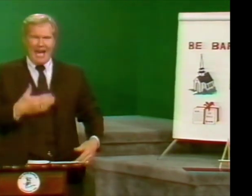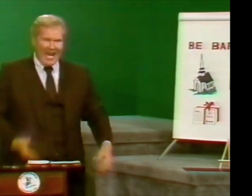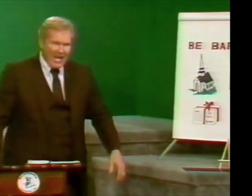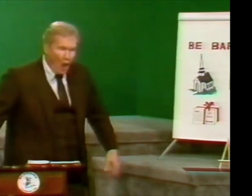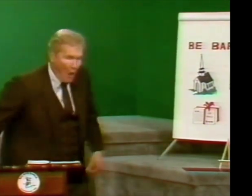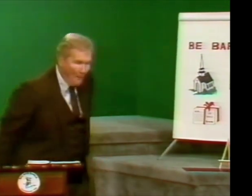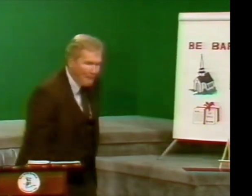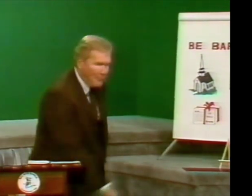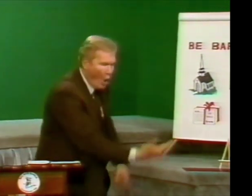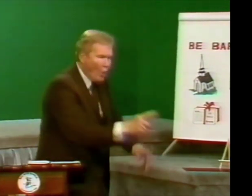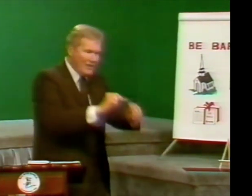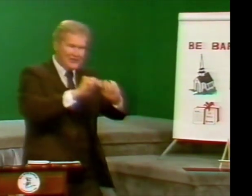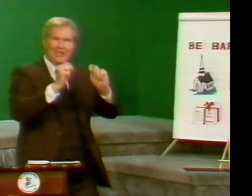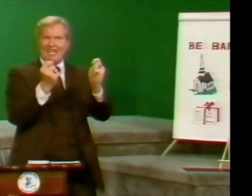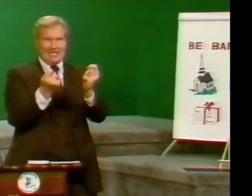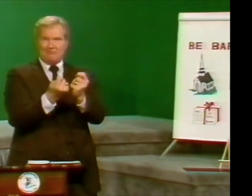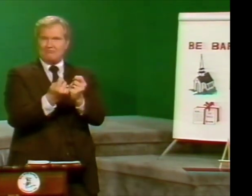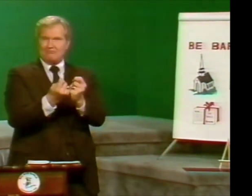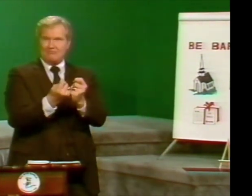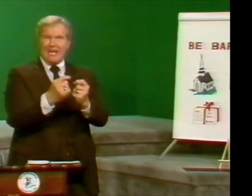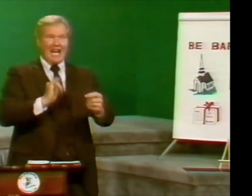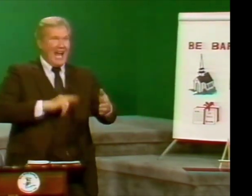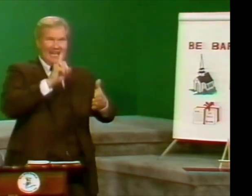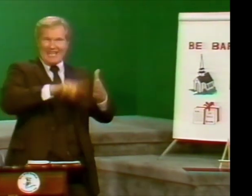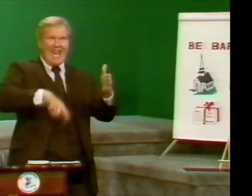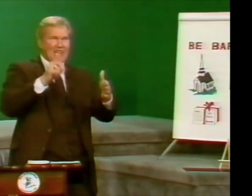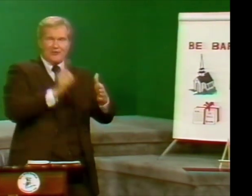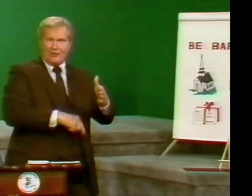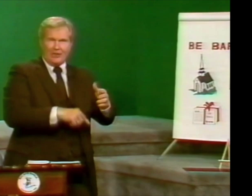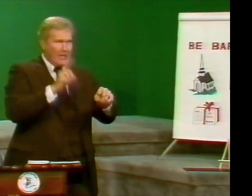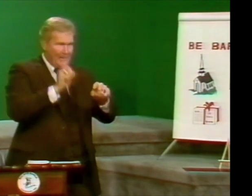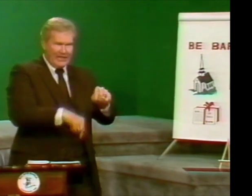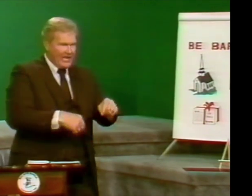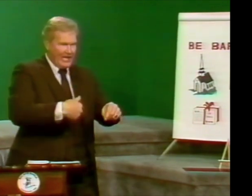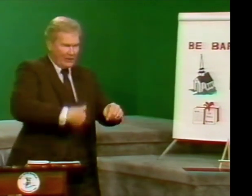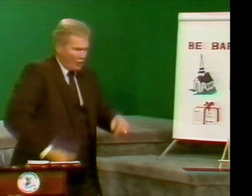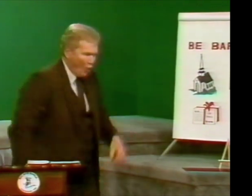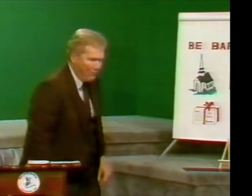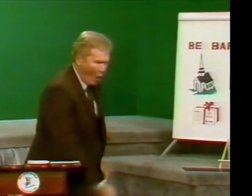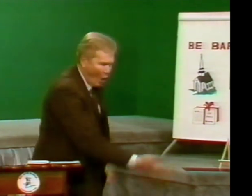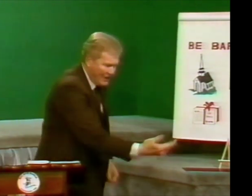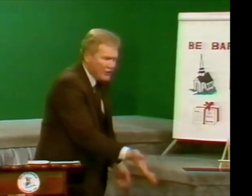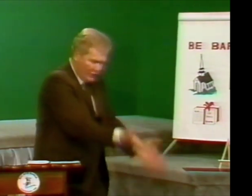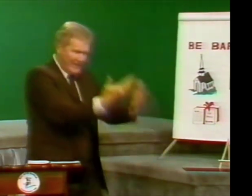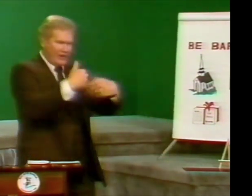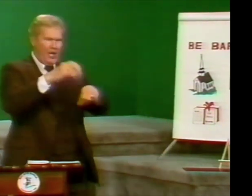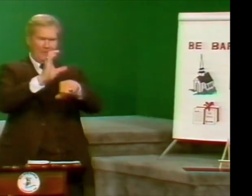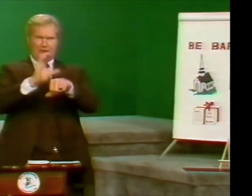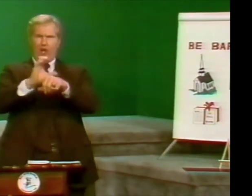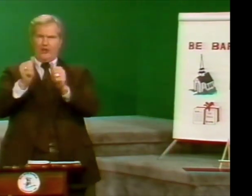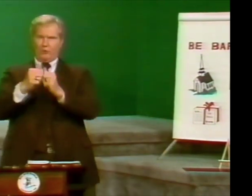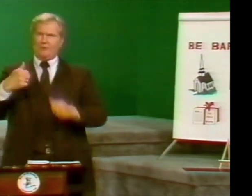my bowling team. I canceled. They can't go bowling, so they come to church with